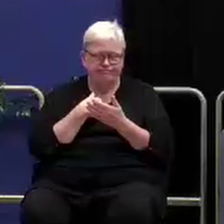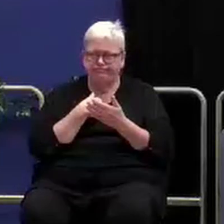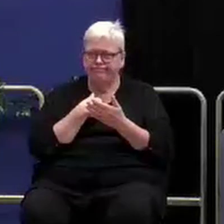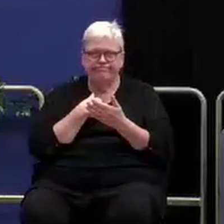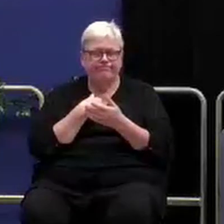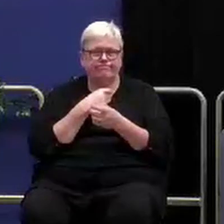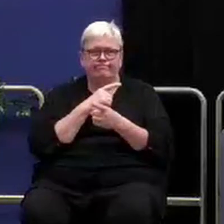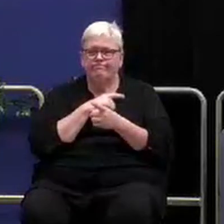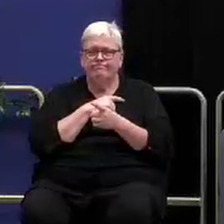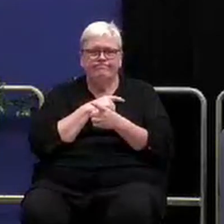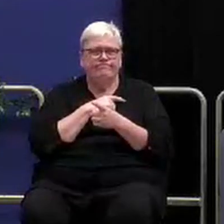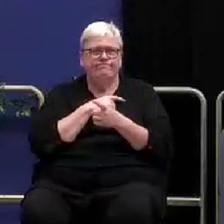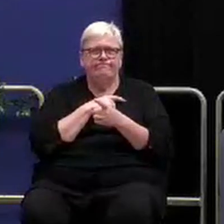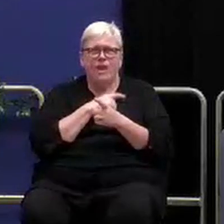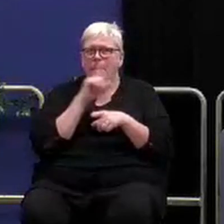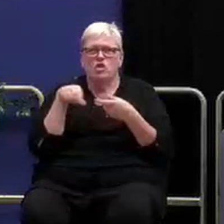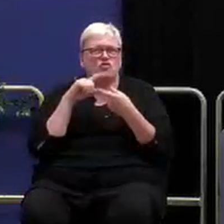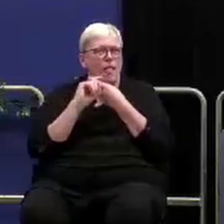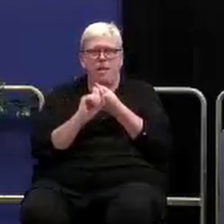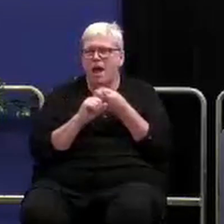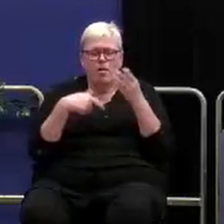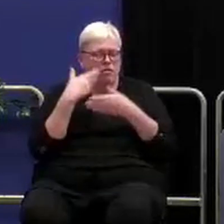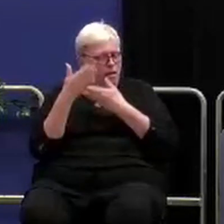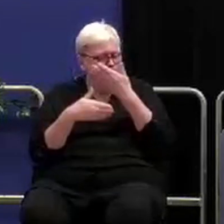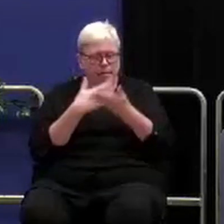classic unreliable narrator.